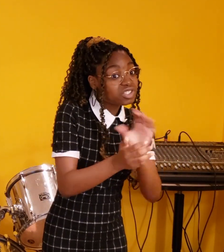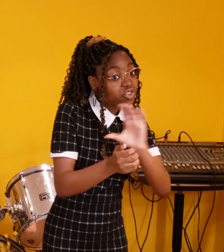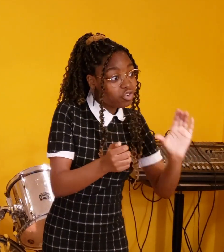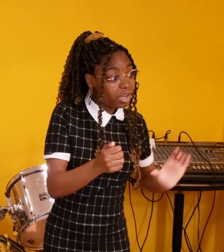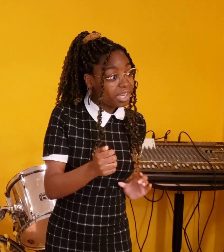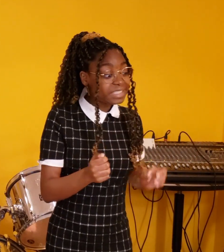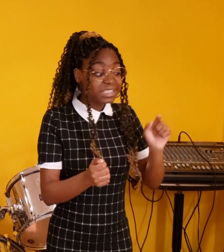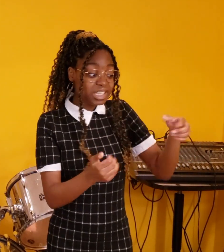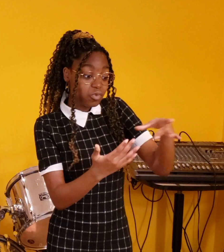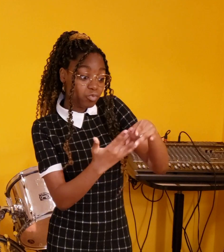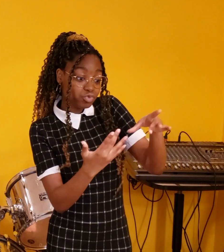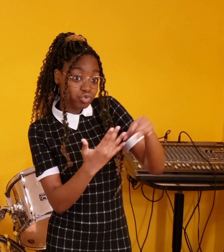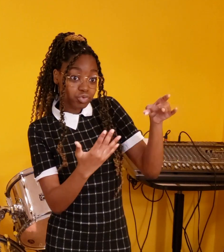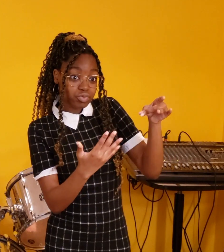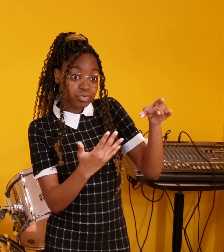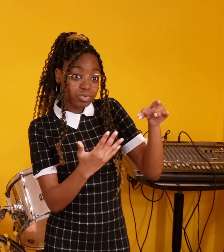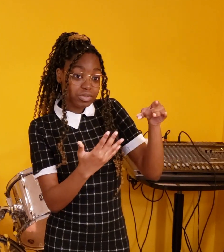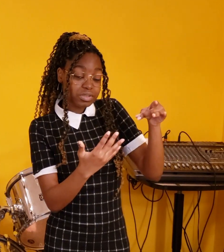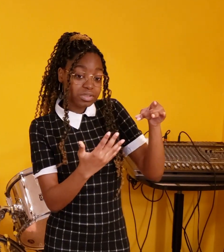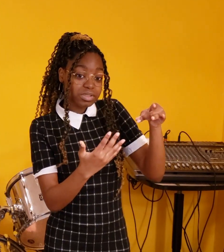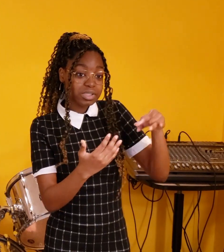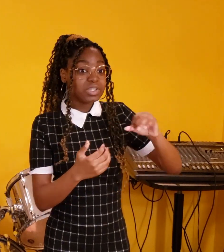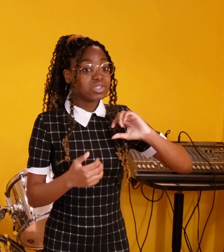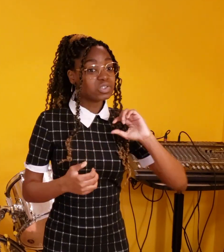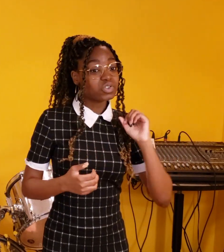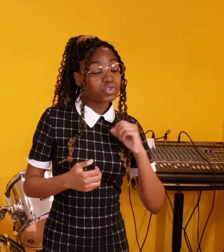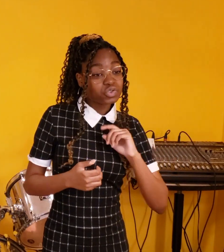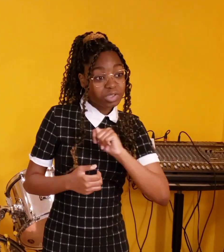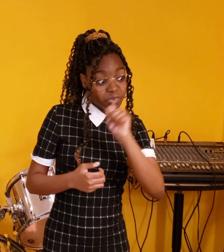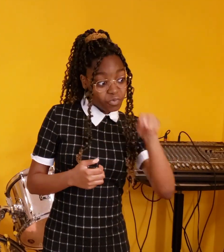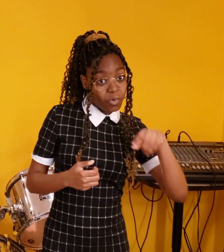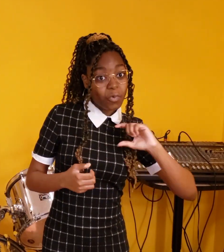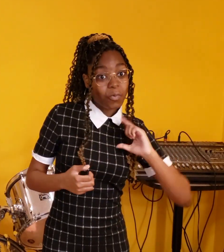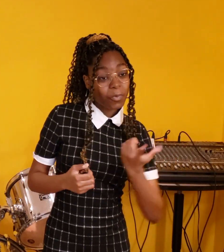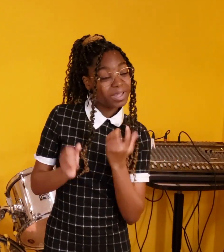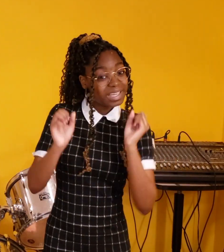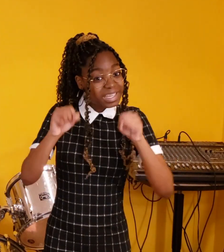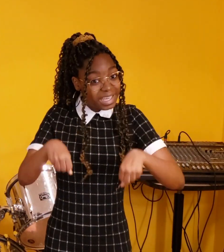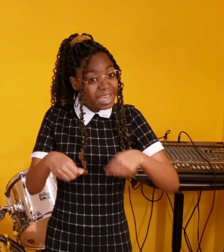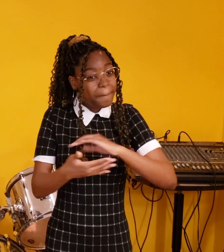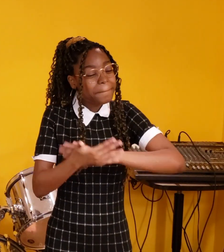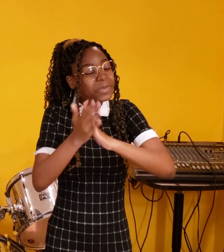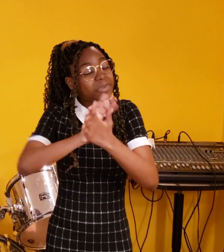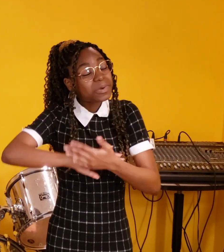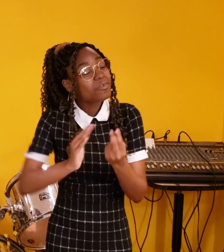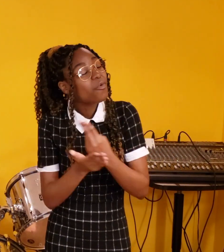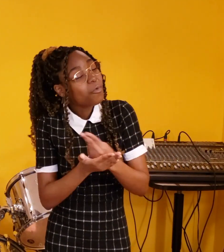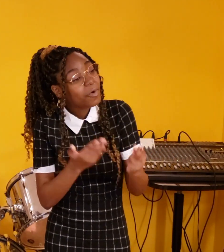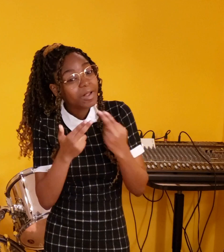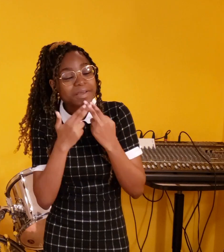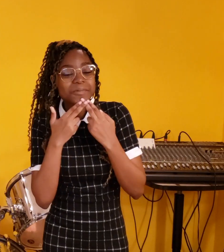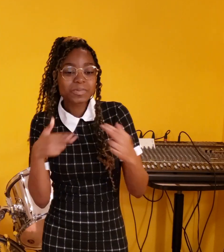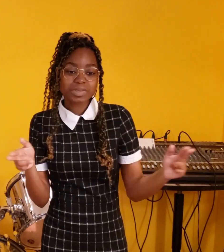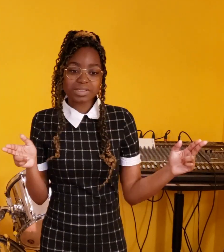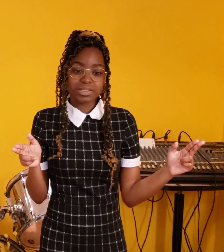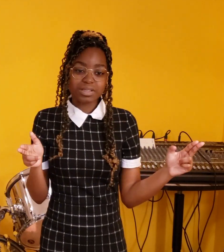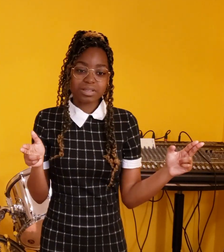Make us holy and blameless in God's sight. So, before the foundation of the world,